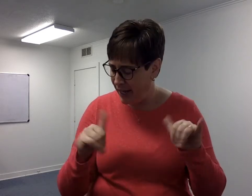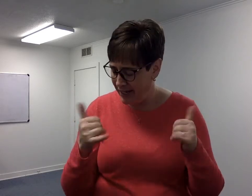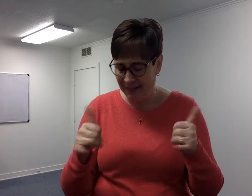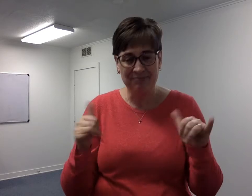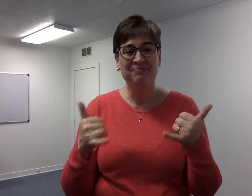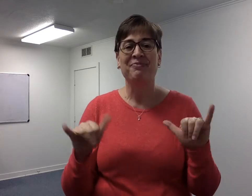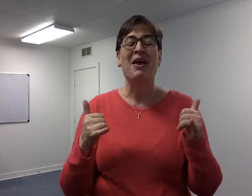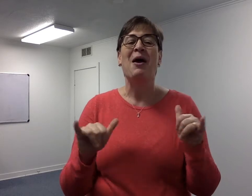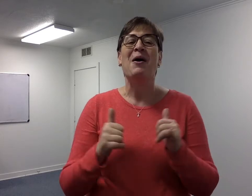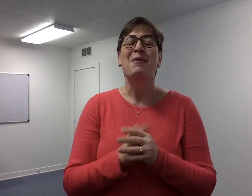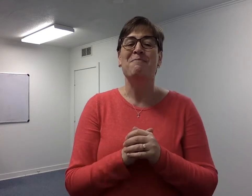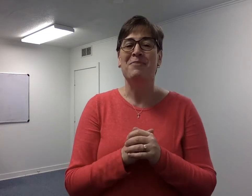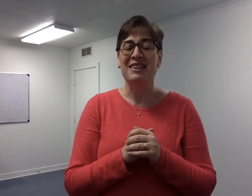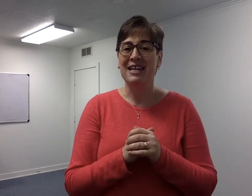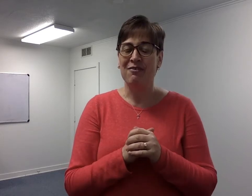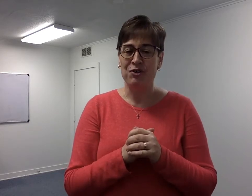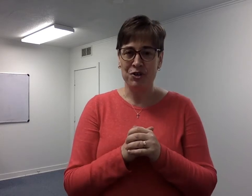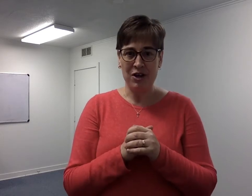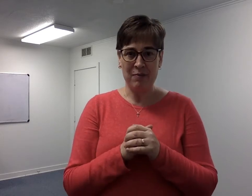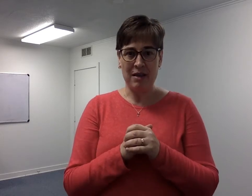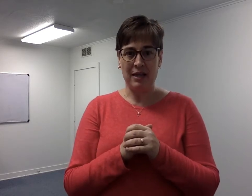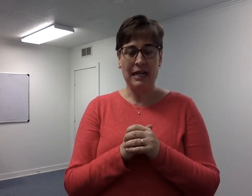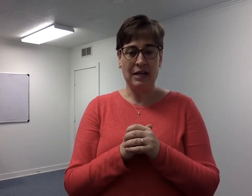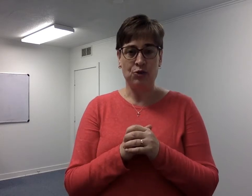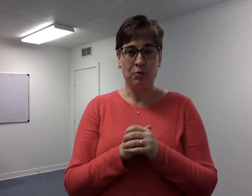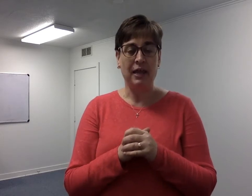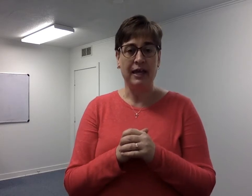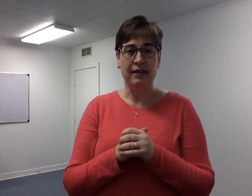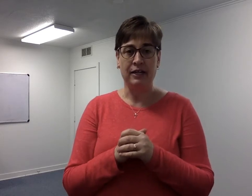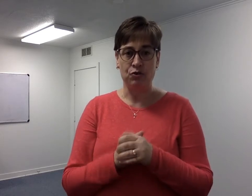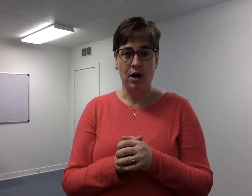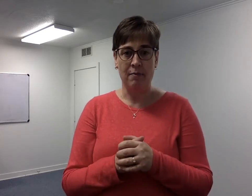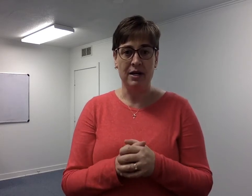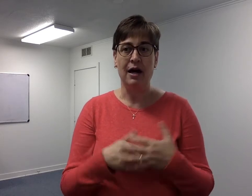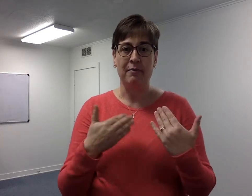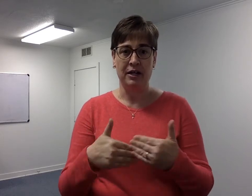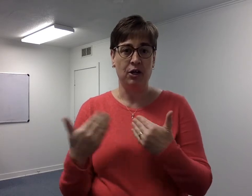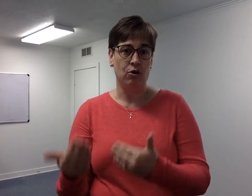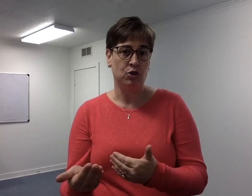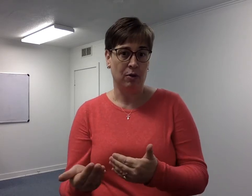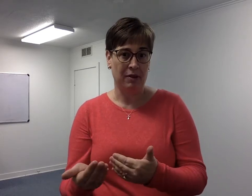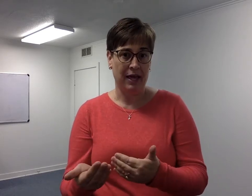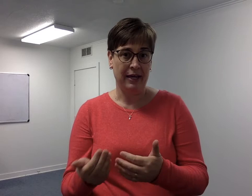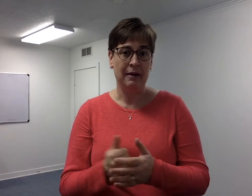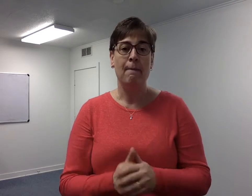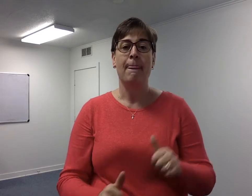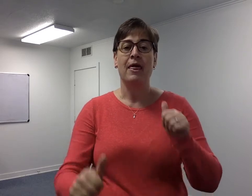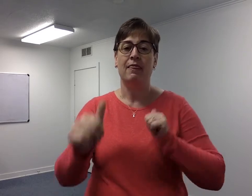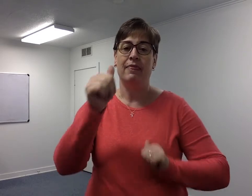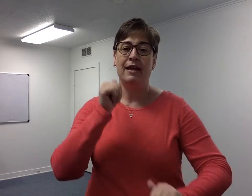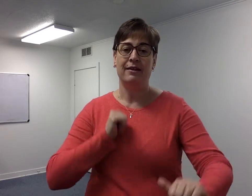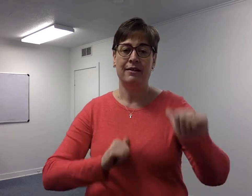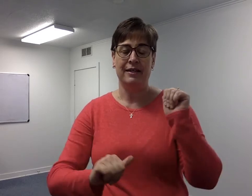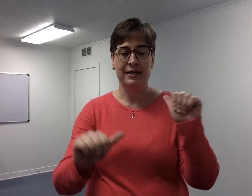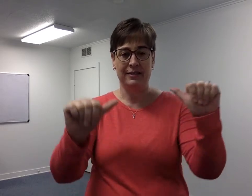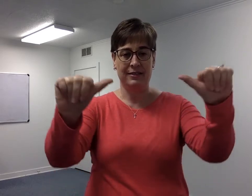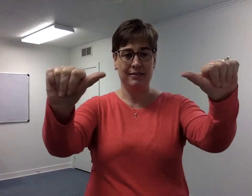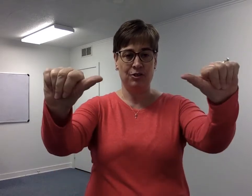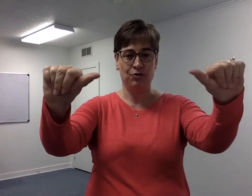Play. But then if you're talking about like an actual play, like a drama, I'm going to go to a play, then it's your